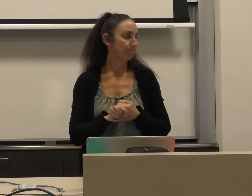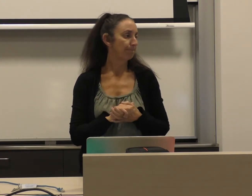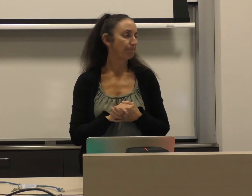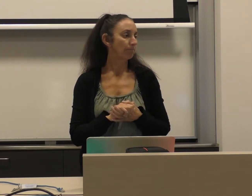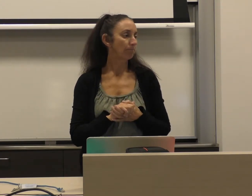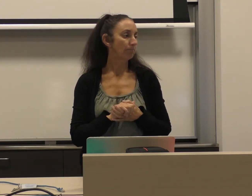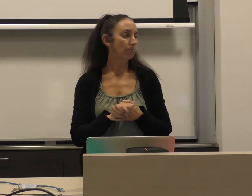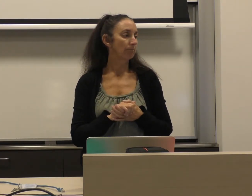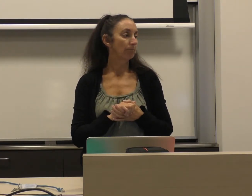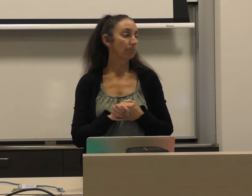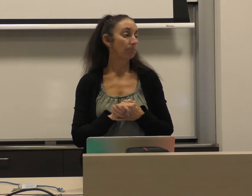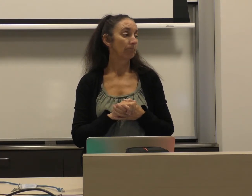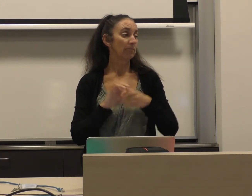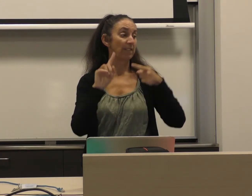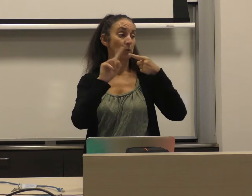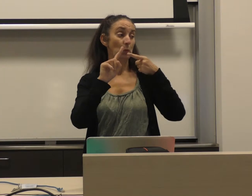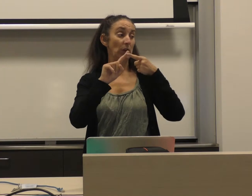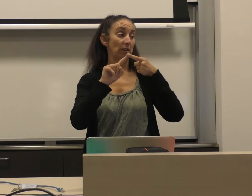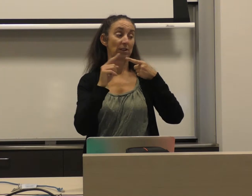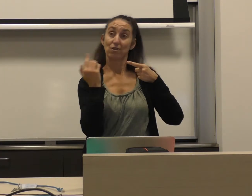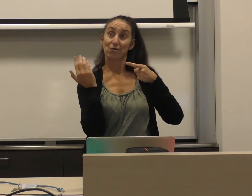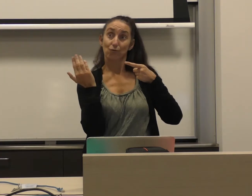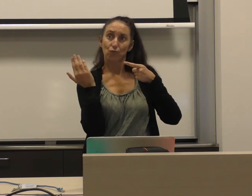number of different ways that you can use your mouth.